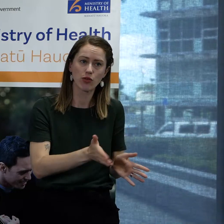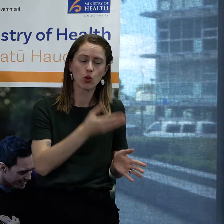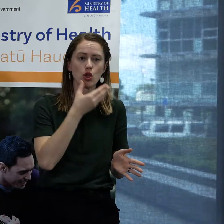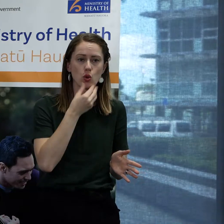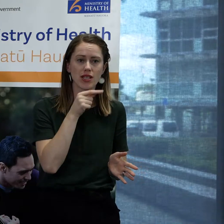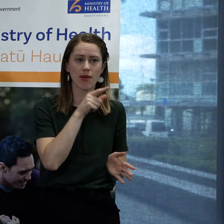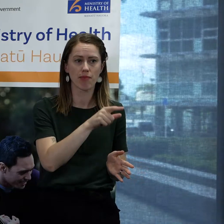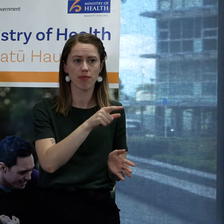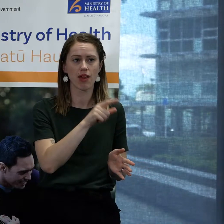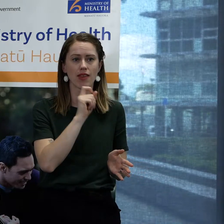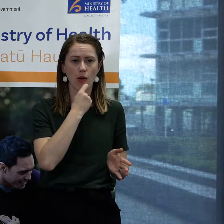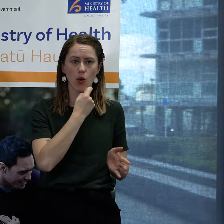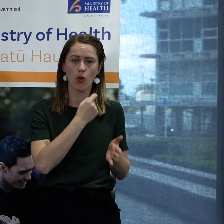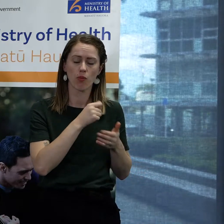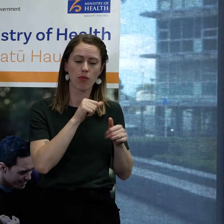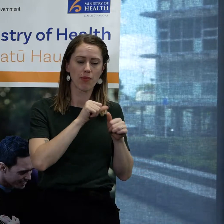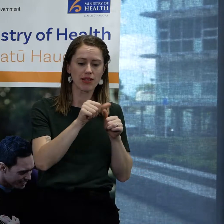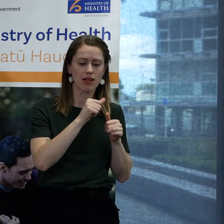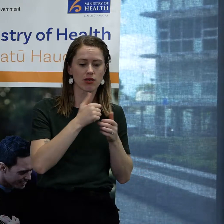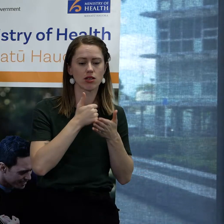will better support the response?